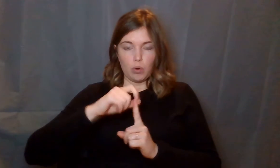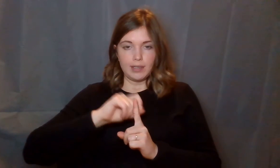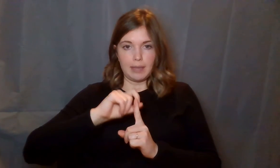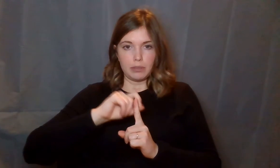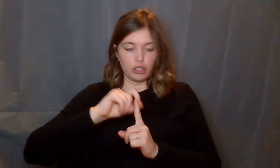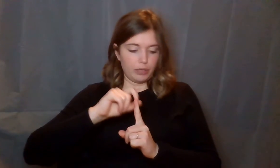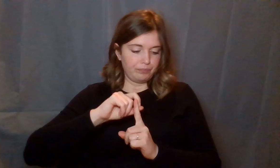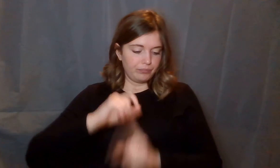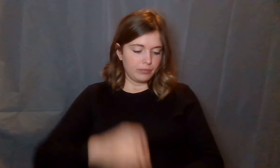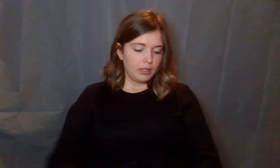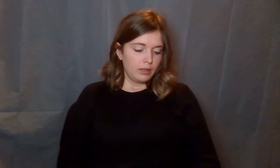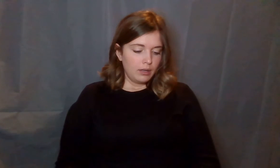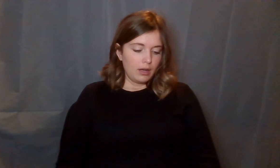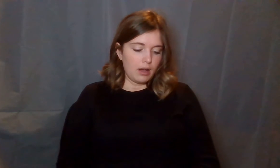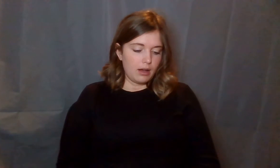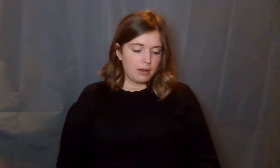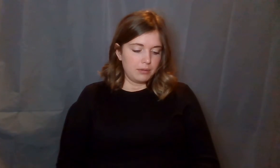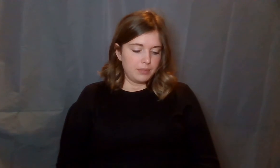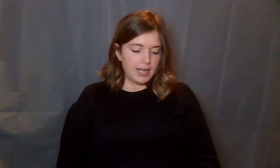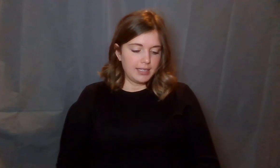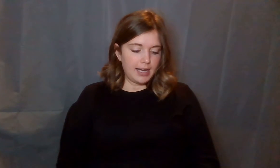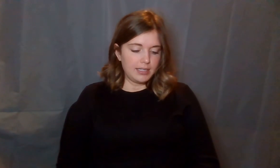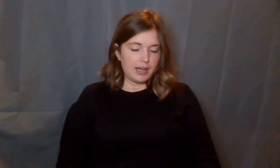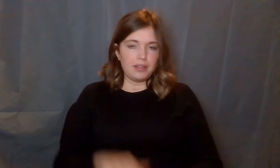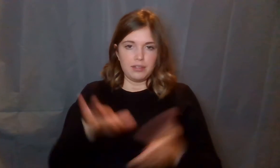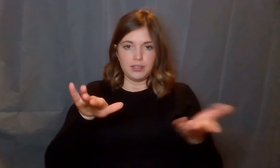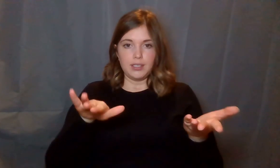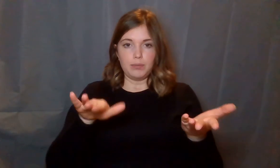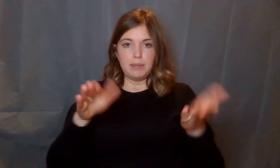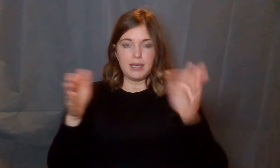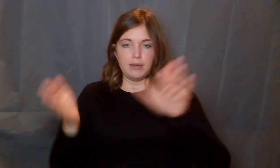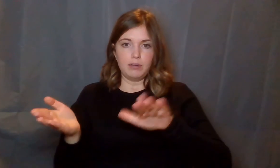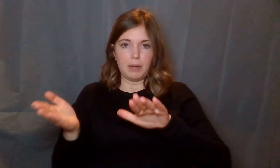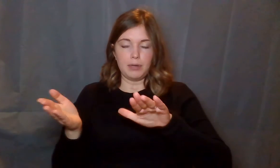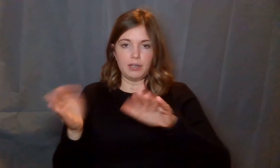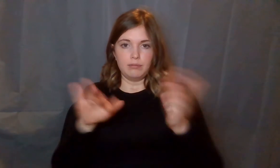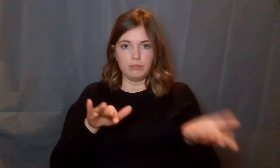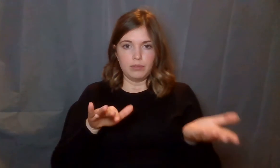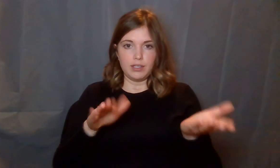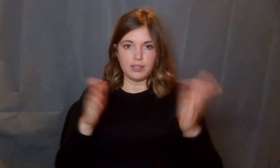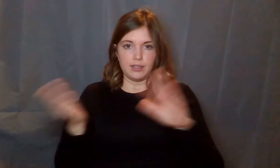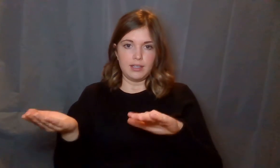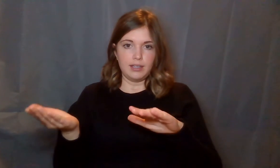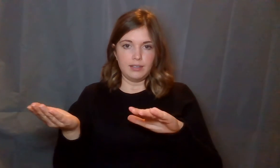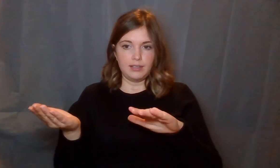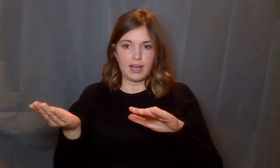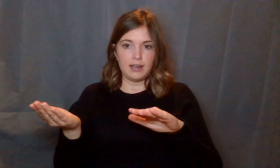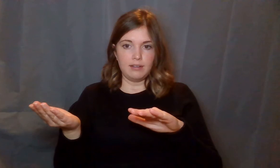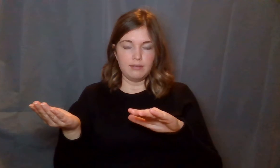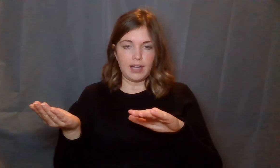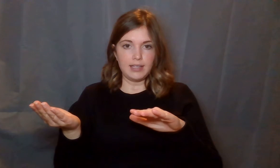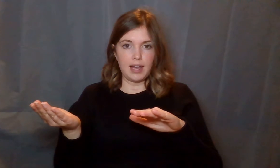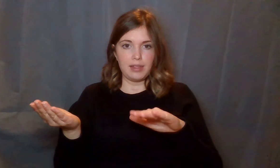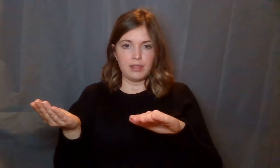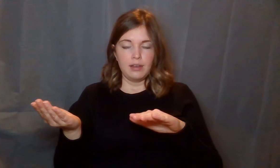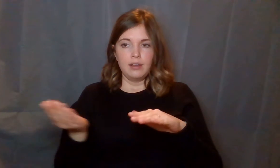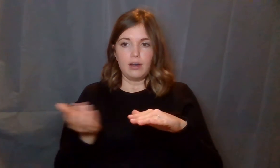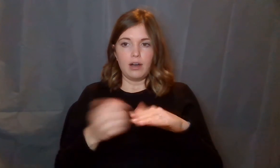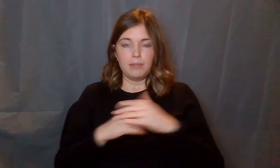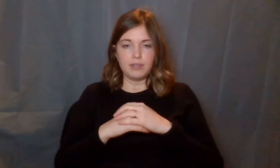or temperature. Dead, die, death. This is a repeat. Remember, this is the dead, die, death. If